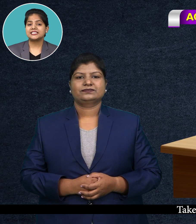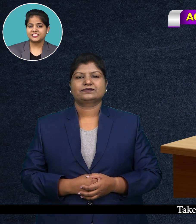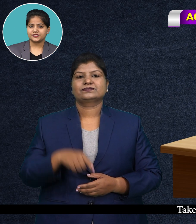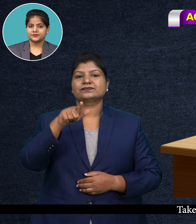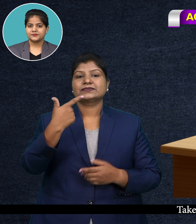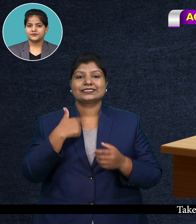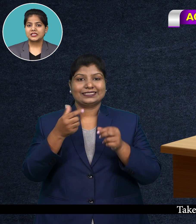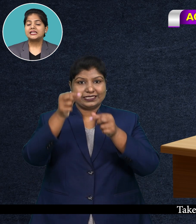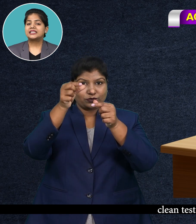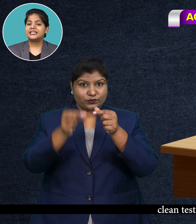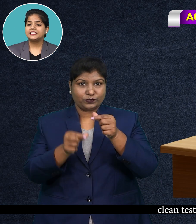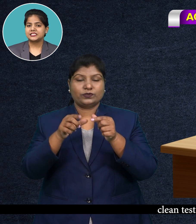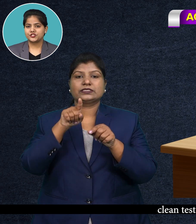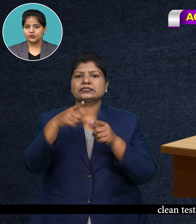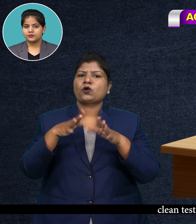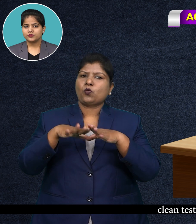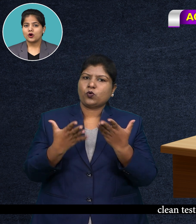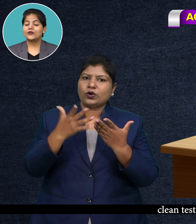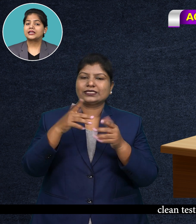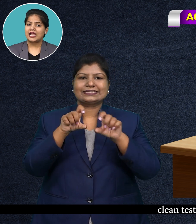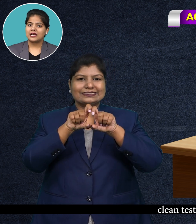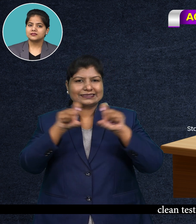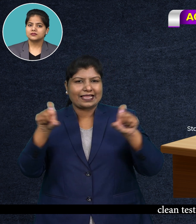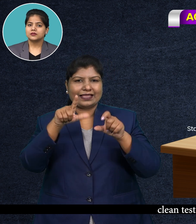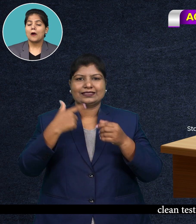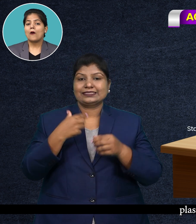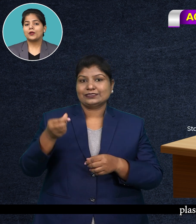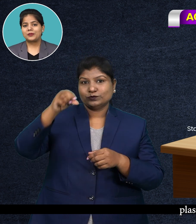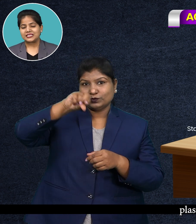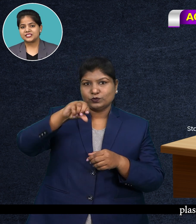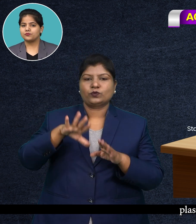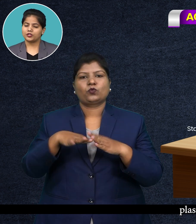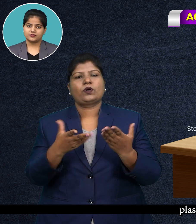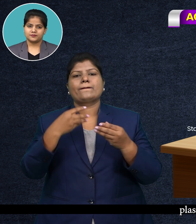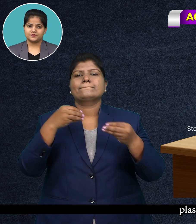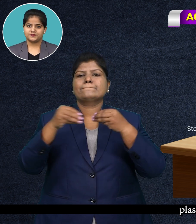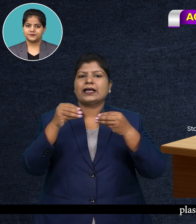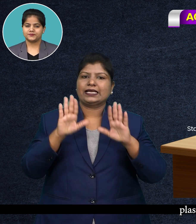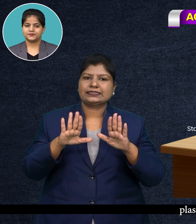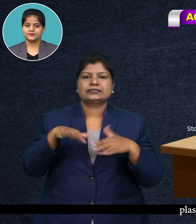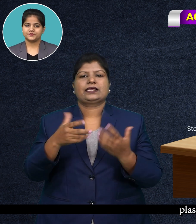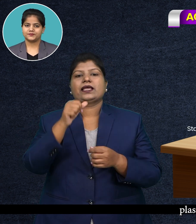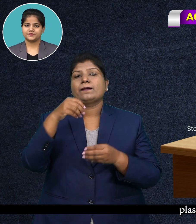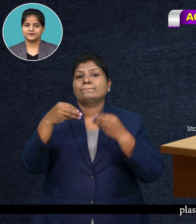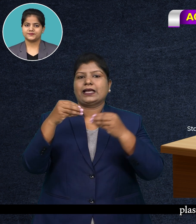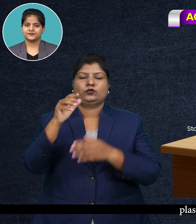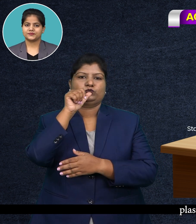Take a slender, clean test tube or a glass or plastic bottle.